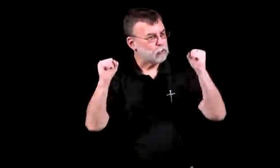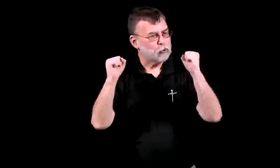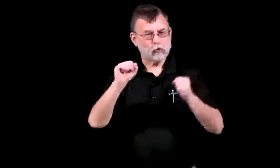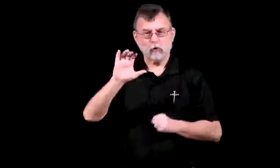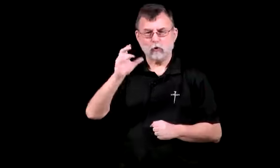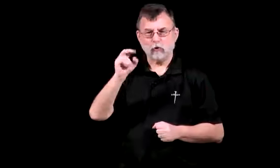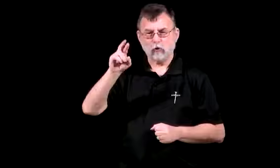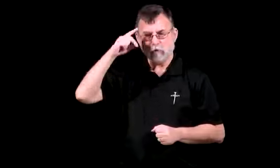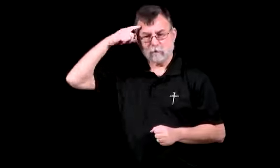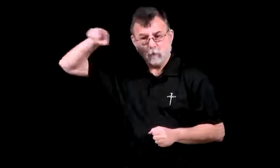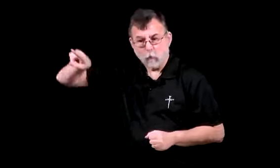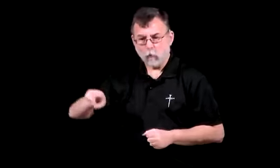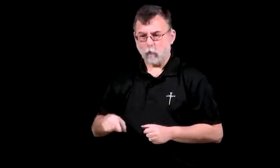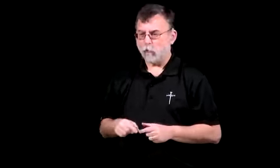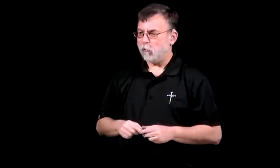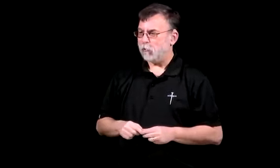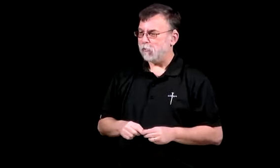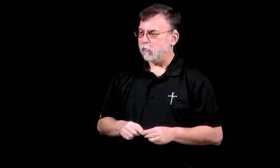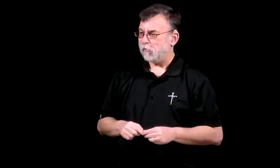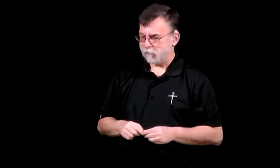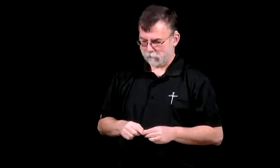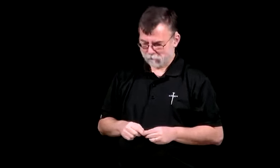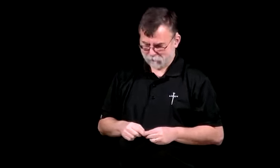And that's who we should be cheering for and rooting for.